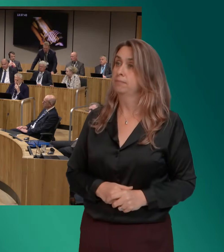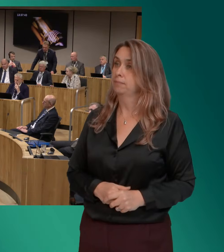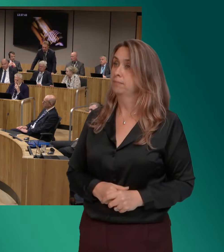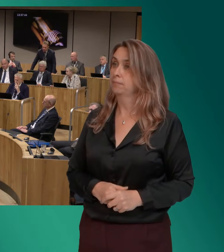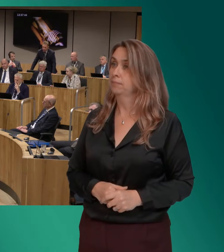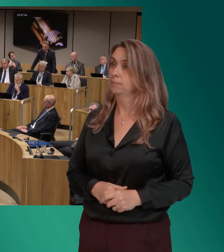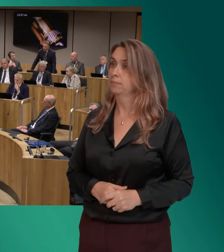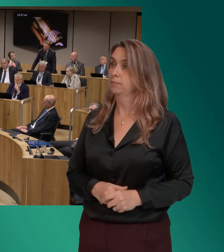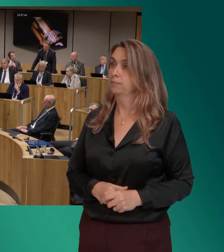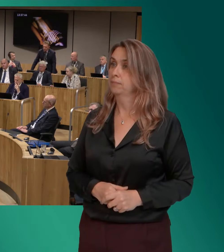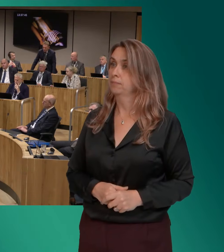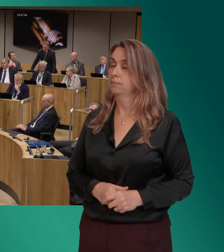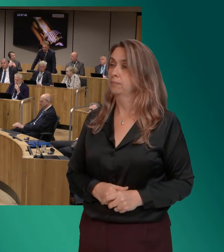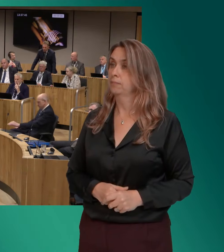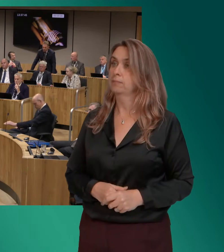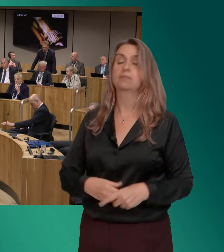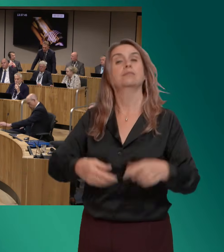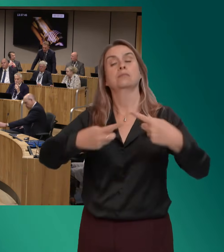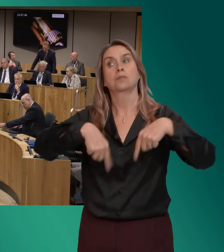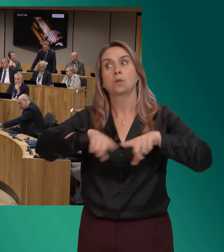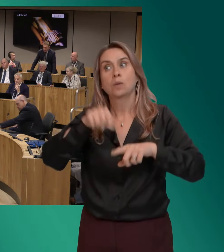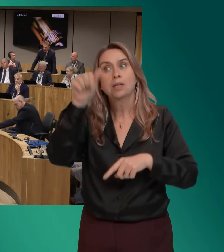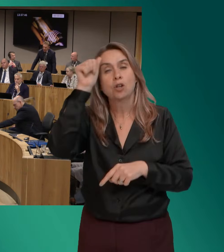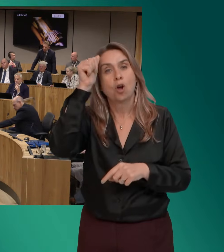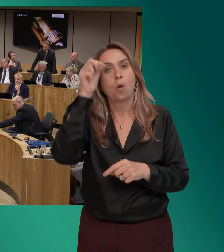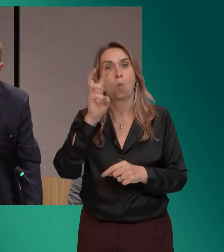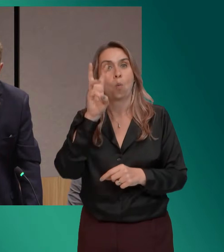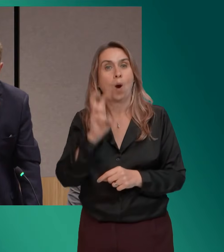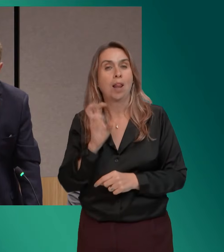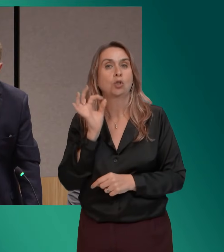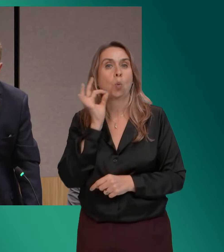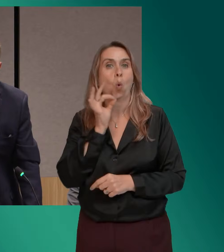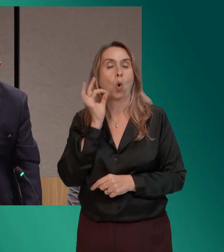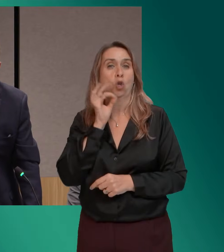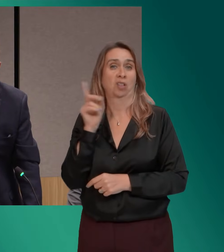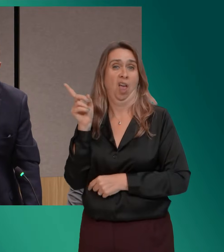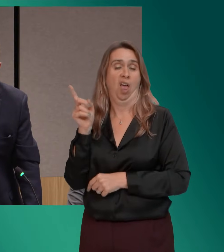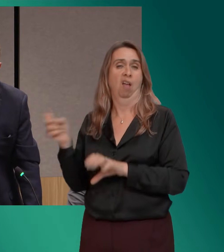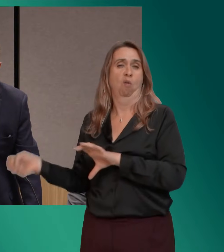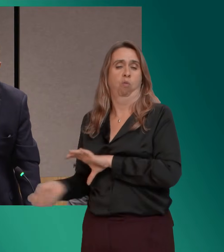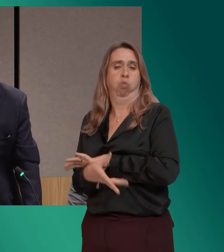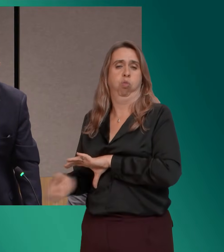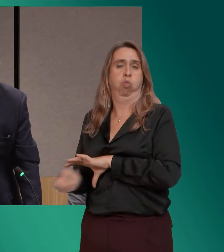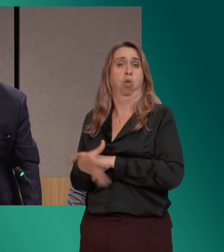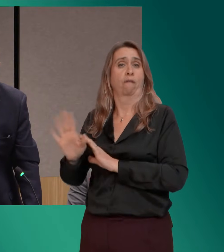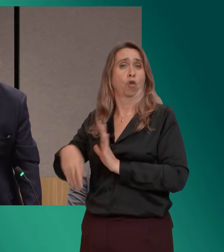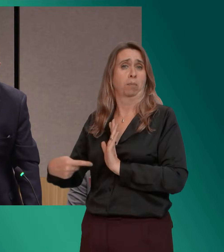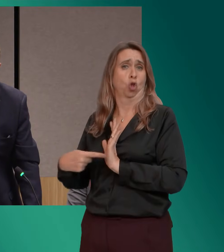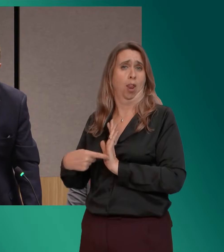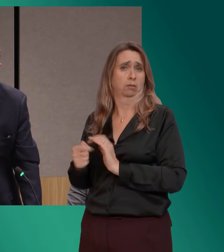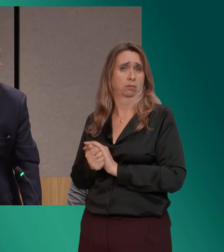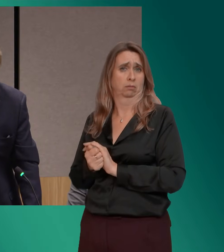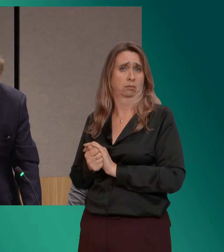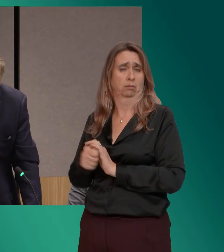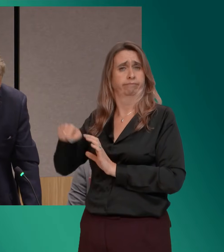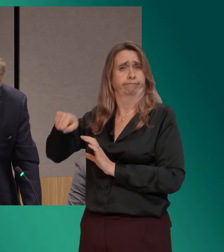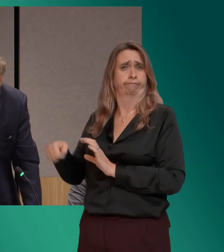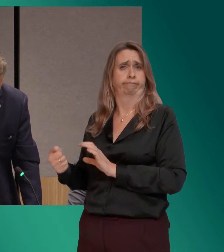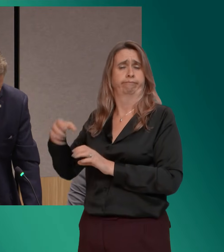First Minister, we all know that Welsh Water is pumping raw sewage out into our rivers.